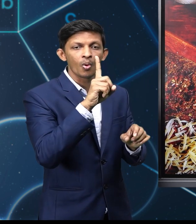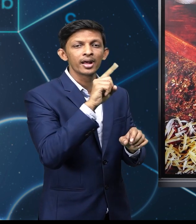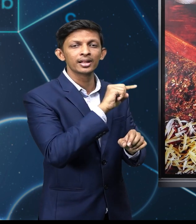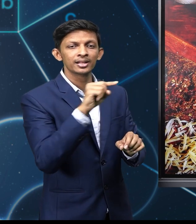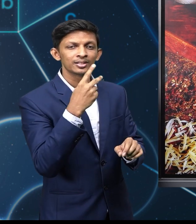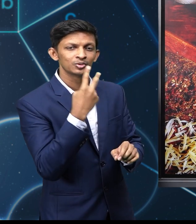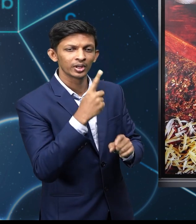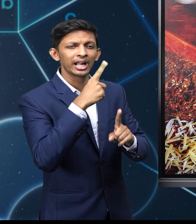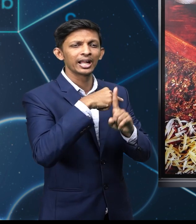uncle join them.